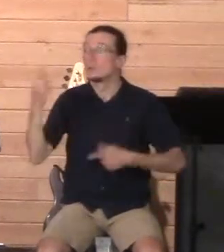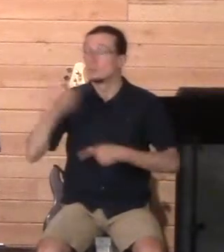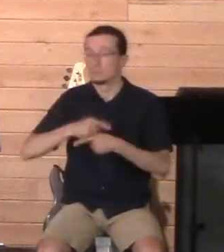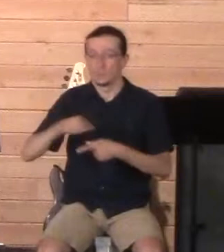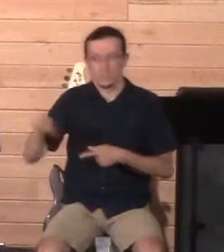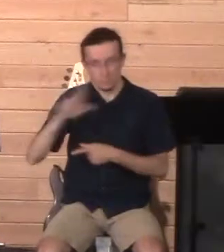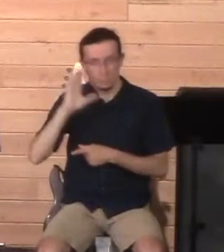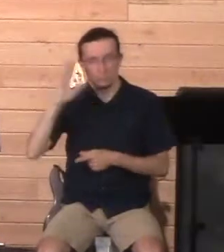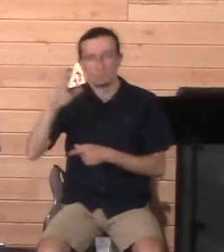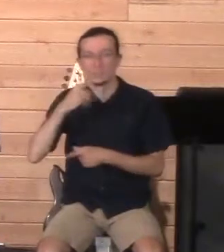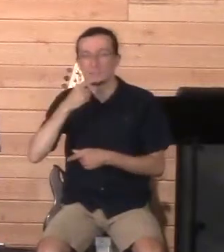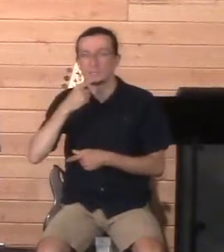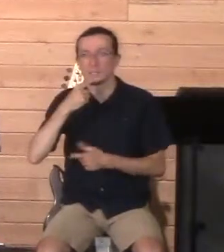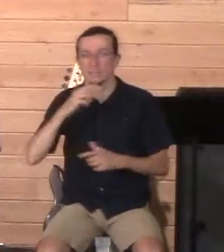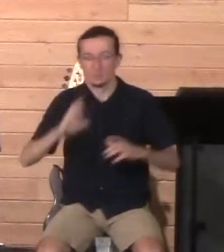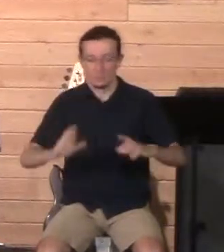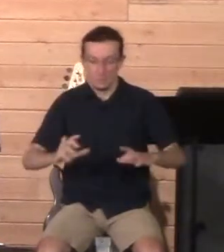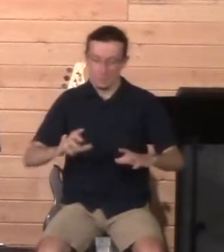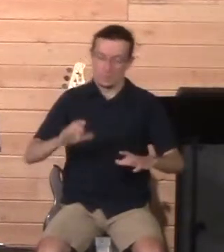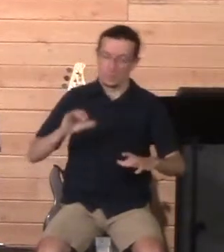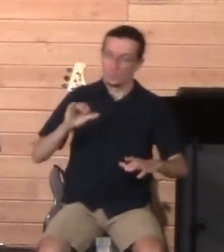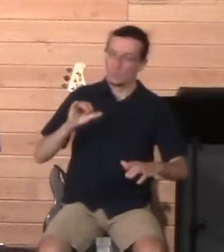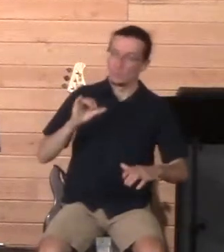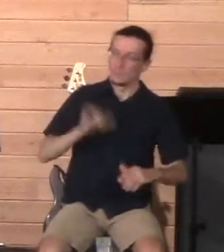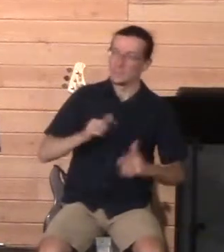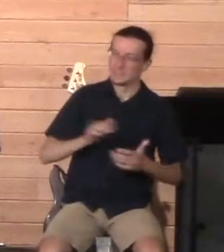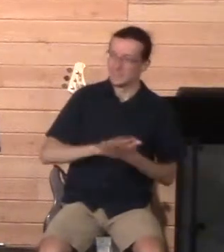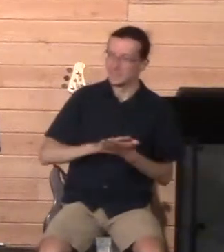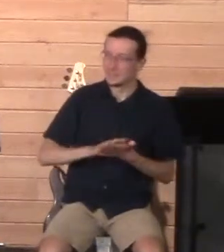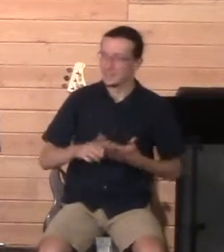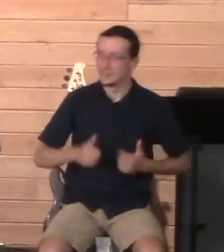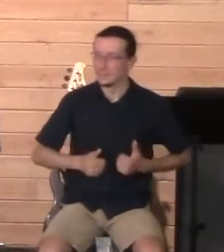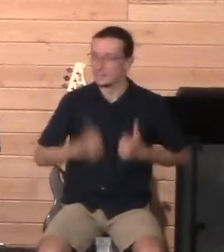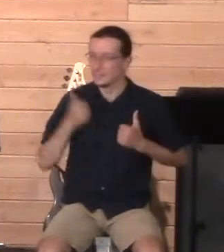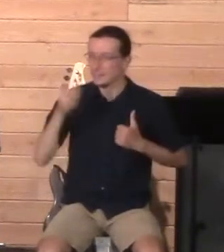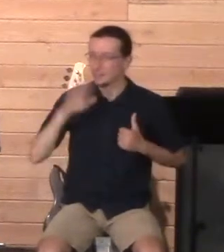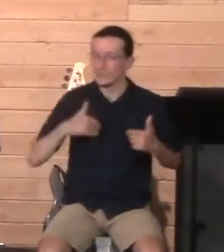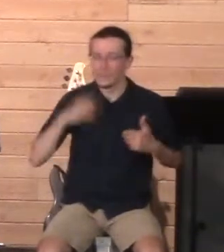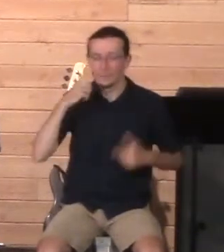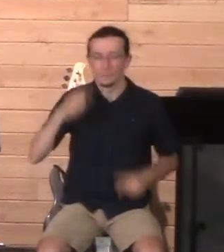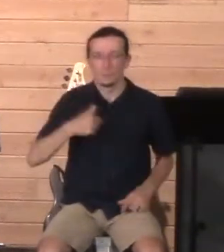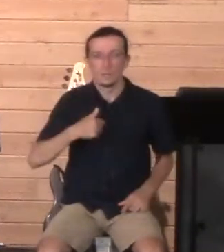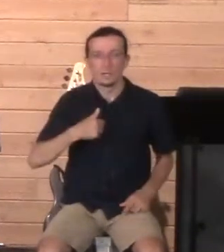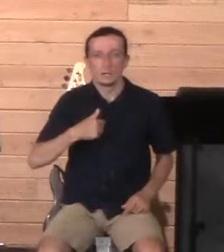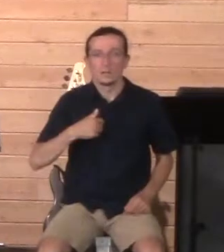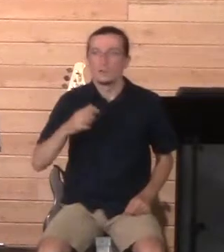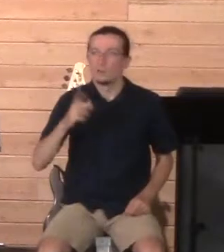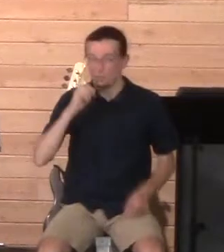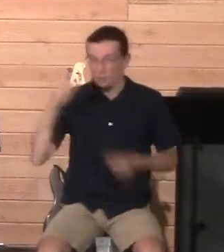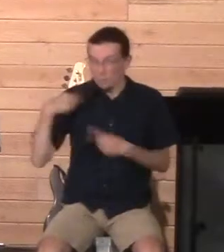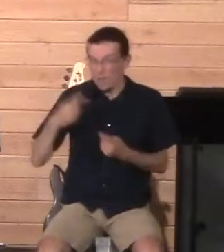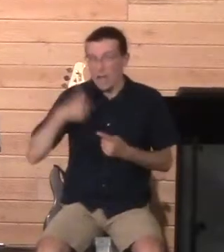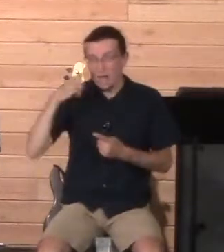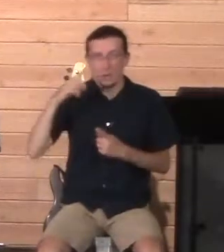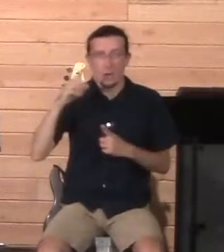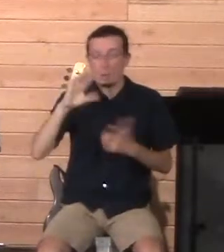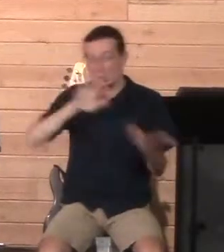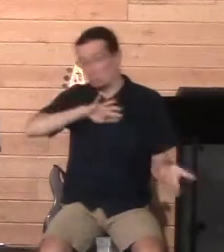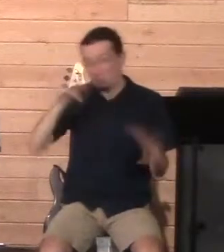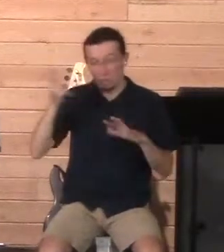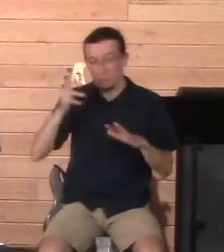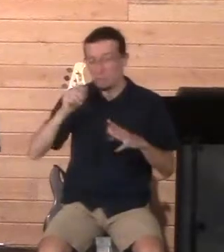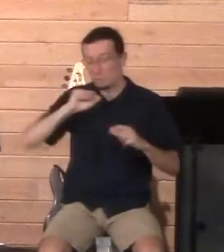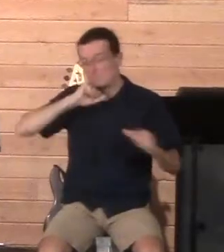whoa, that was a nice life God had for me. I thought for sure it was chaotic for a while there, but I